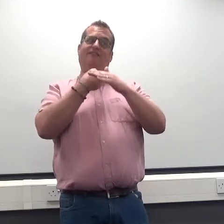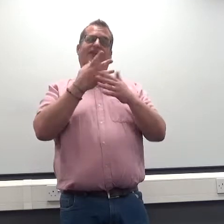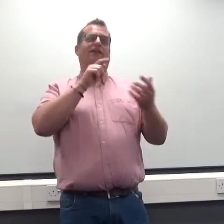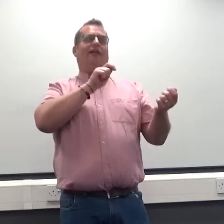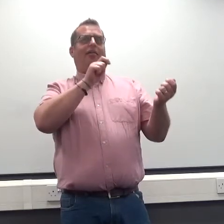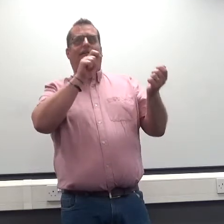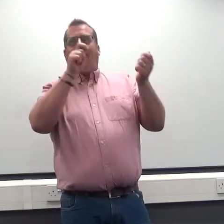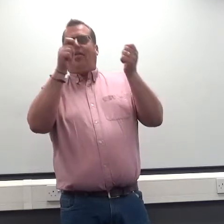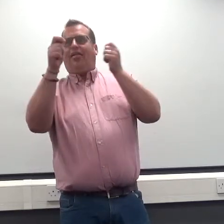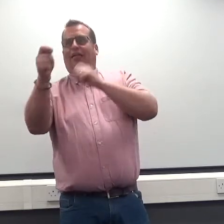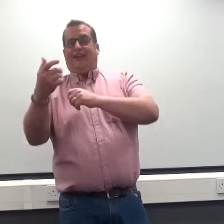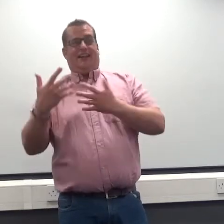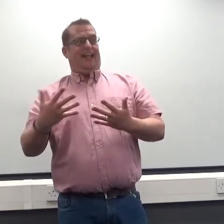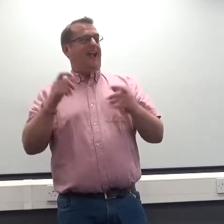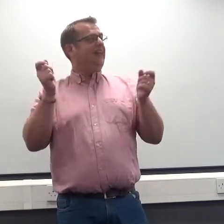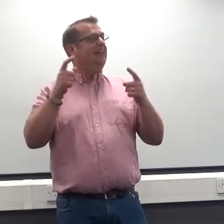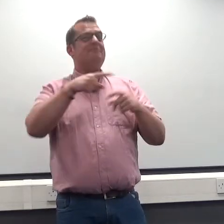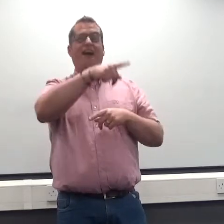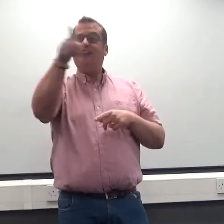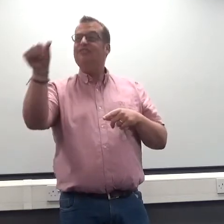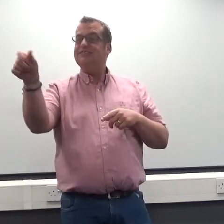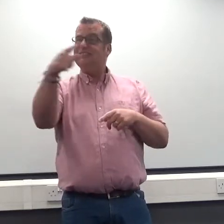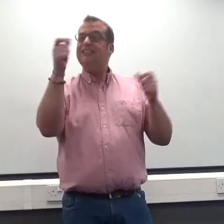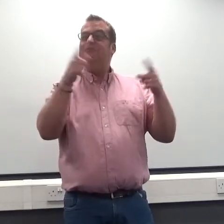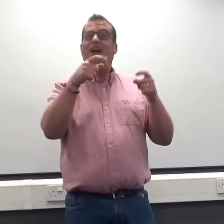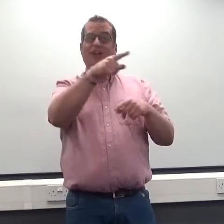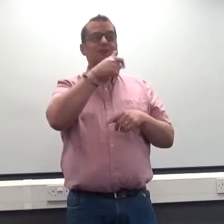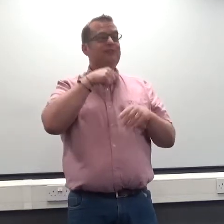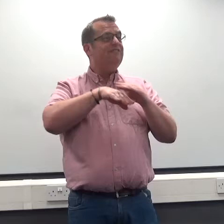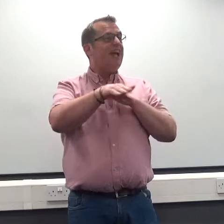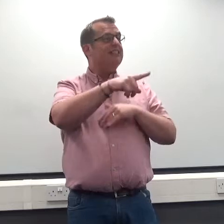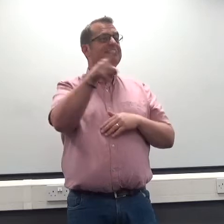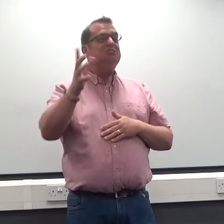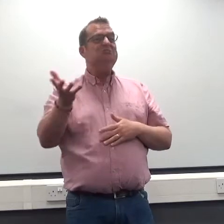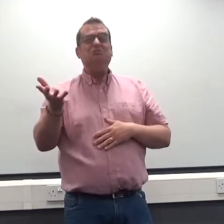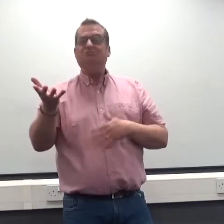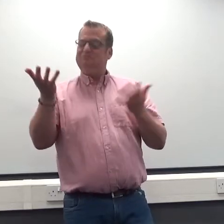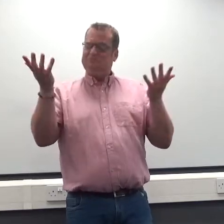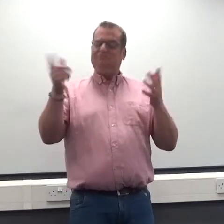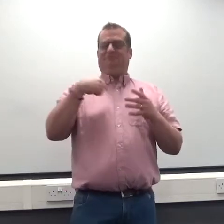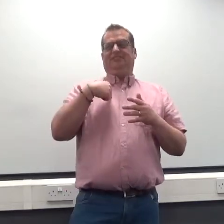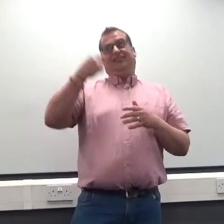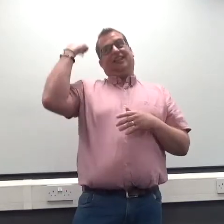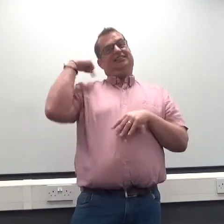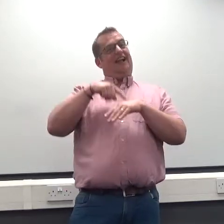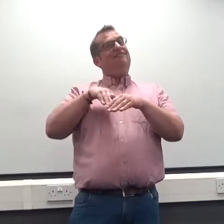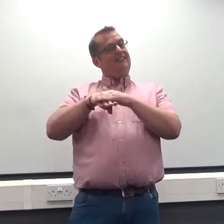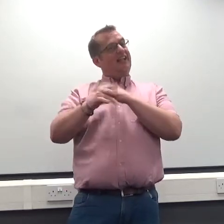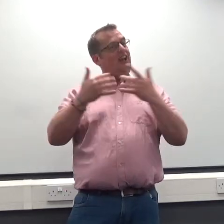And back then it was an amazing resource. And then now, perhaps you all use emails, and emails came into play. So that